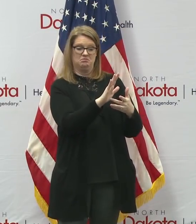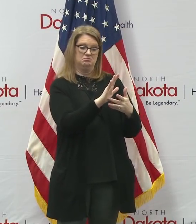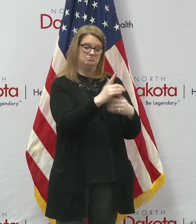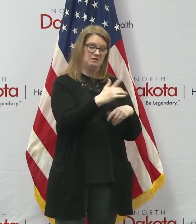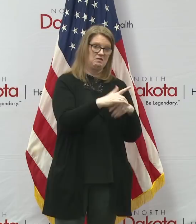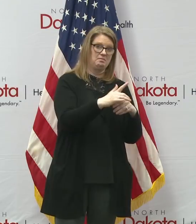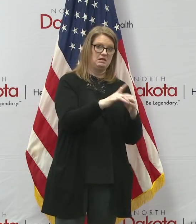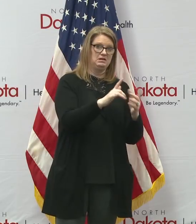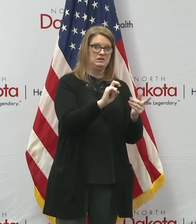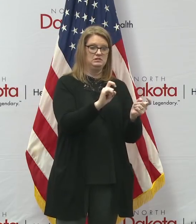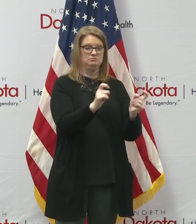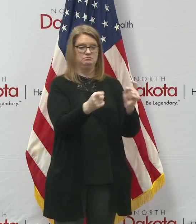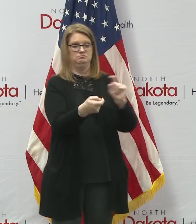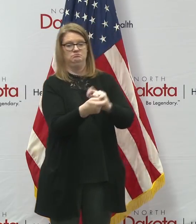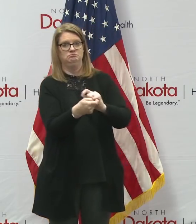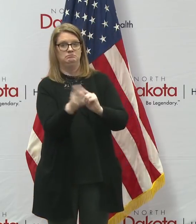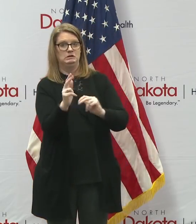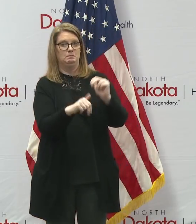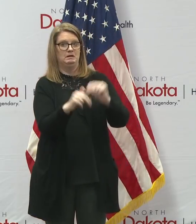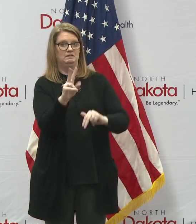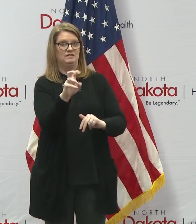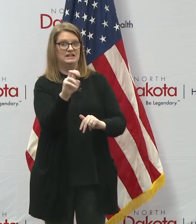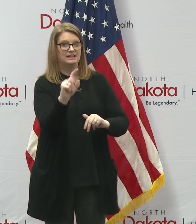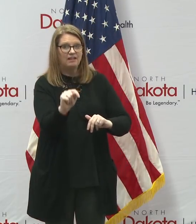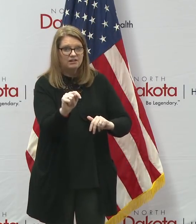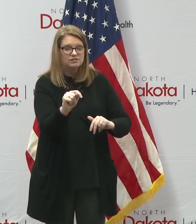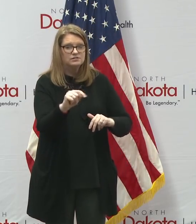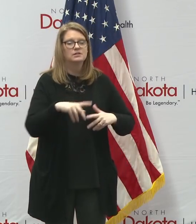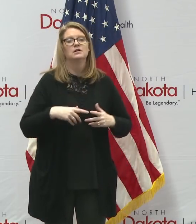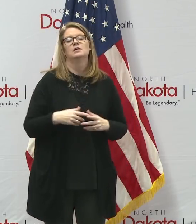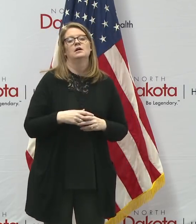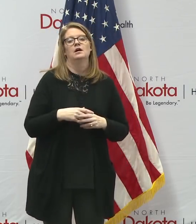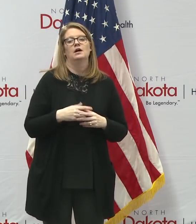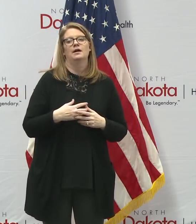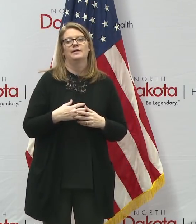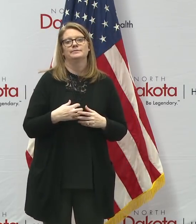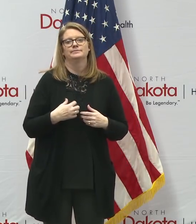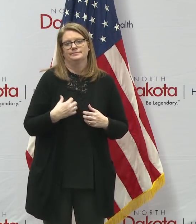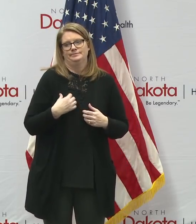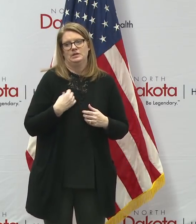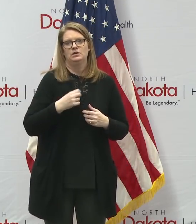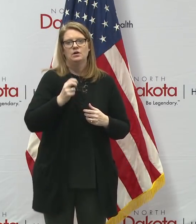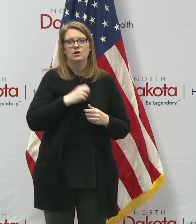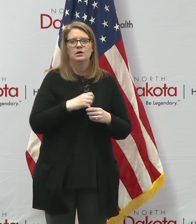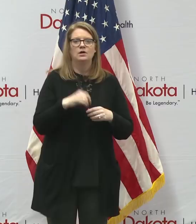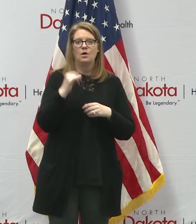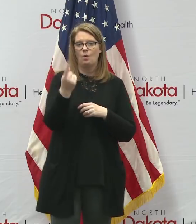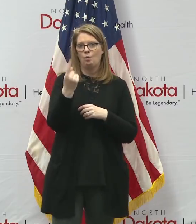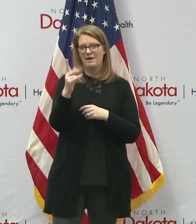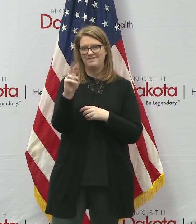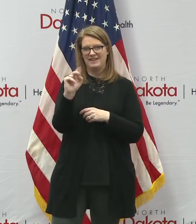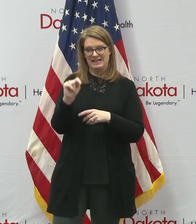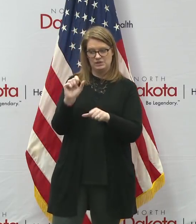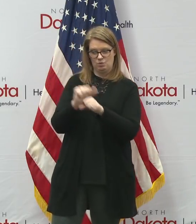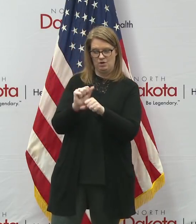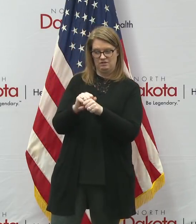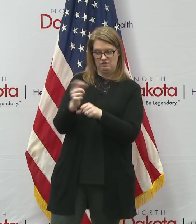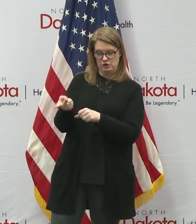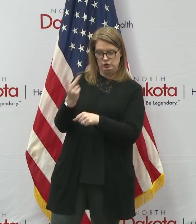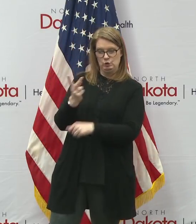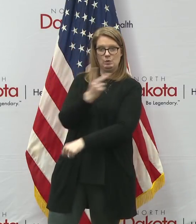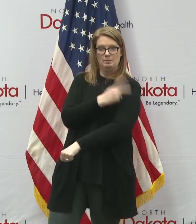to build ventilators. There's work about how can you get one ventilator to serve 2 patients. There's